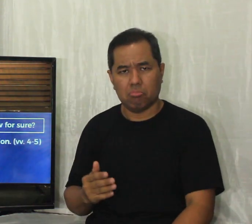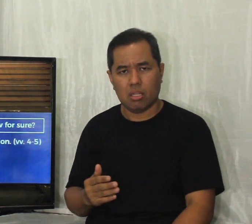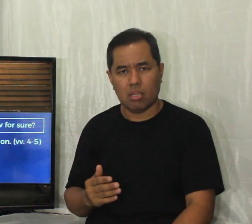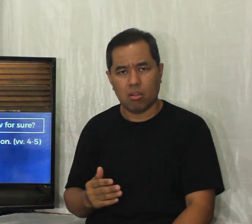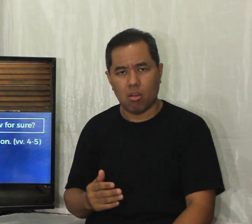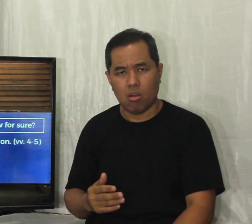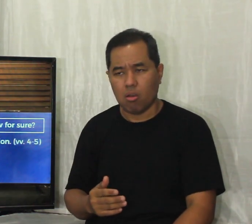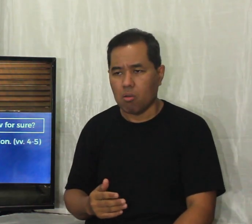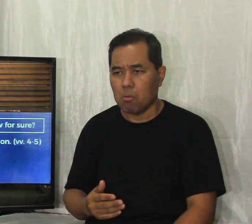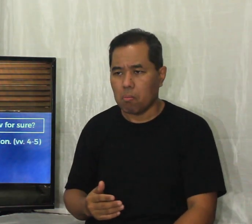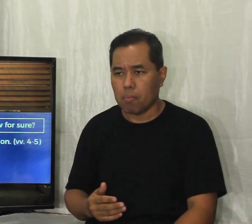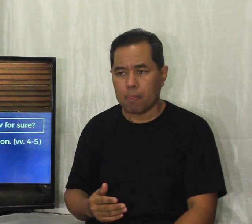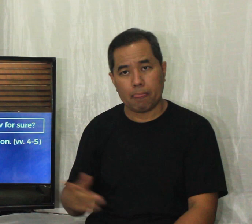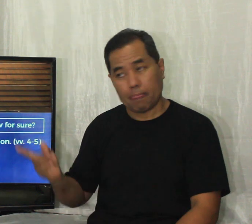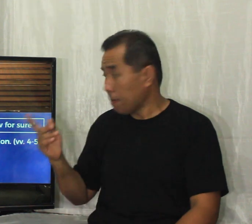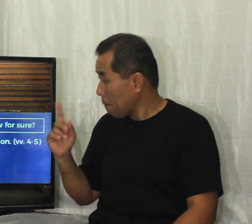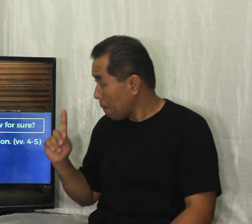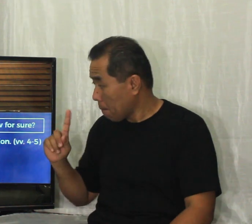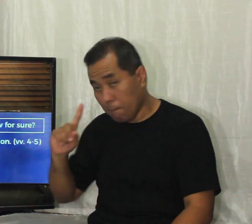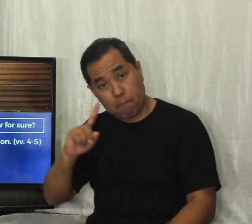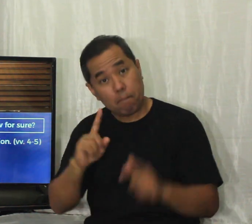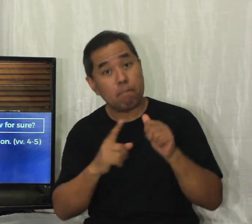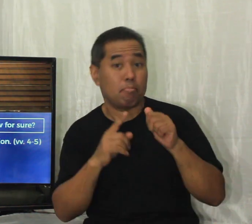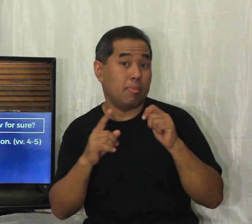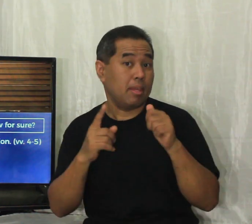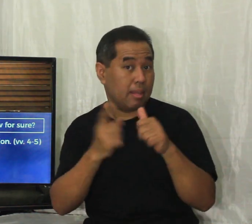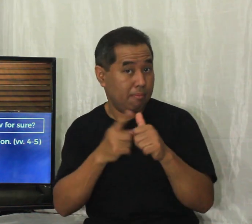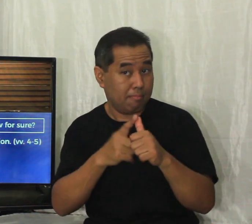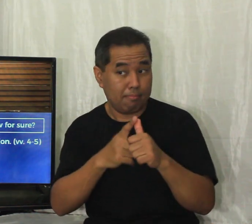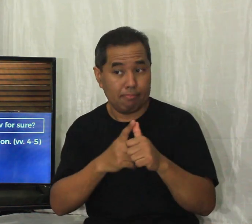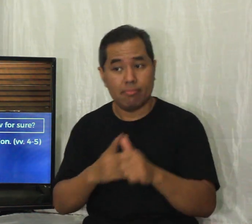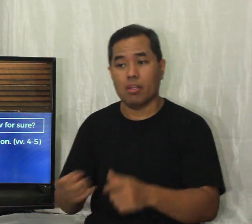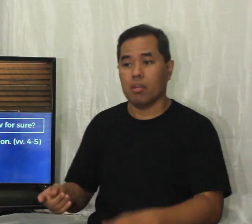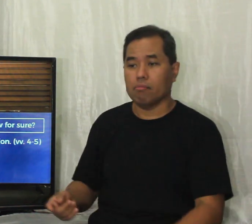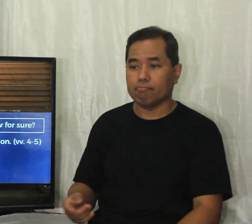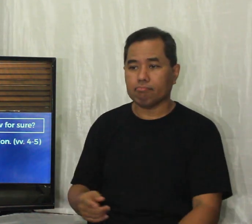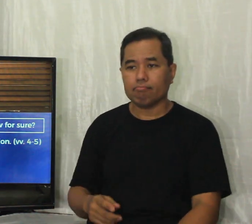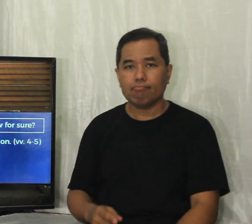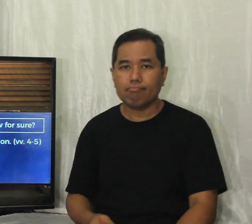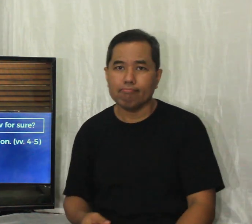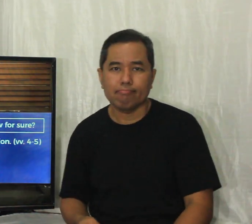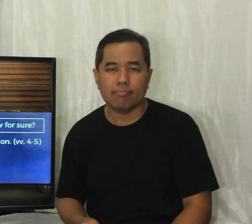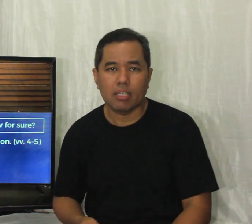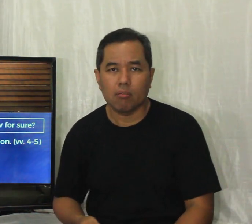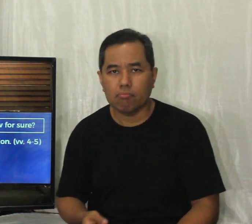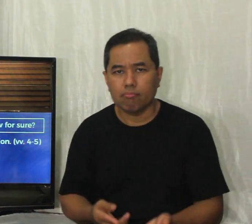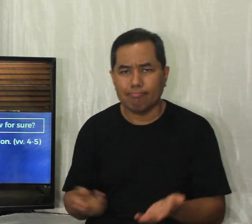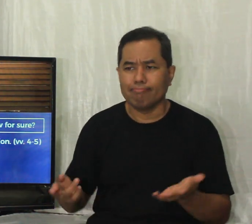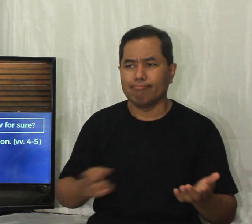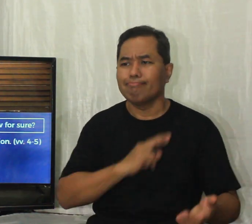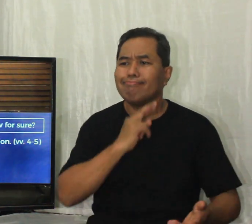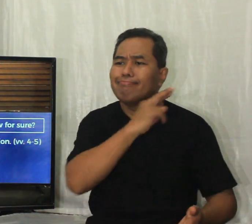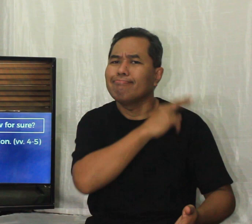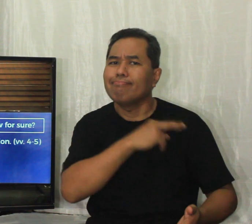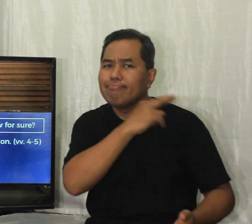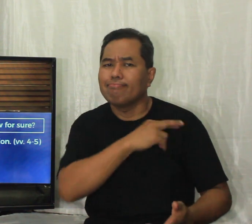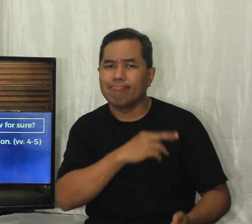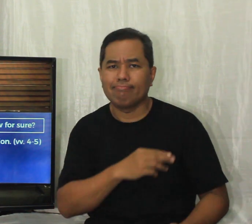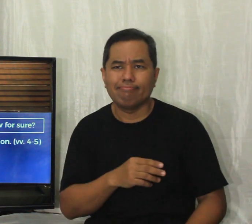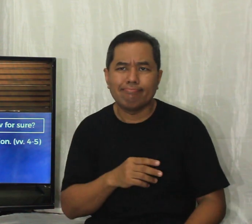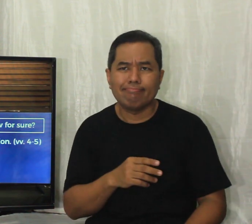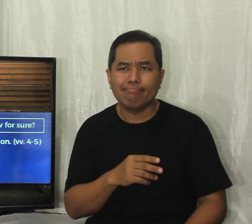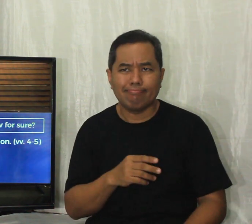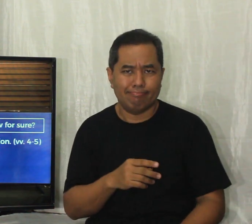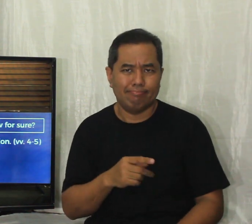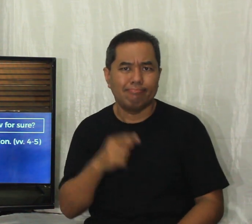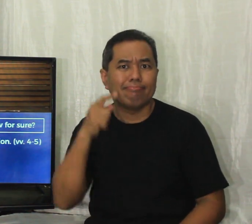to be pretenders. There are going to be Savior, Messiah pretenders who will come. And they have come. Ever since Jesus ascended, there have been